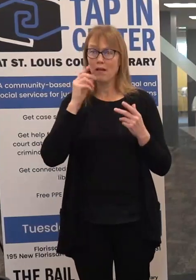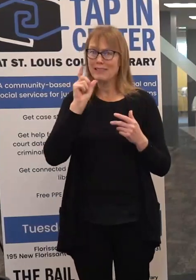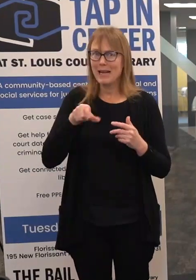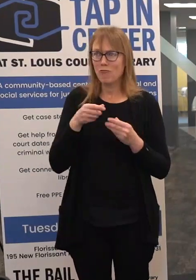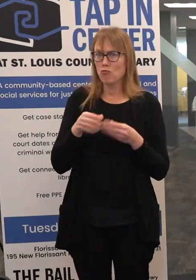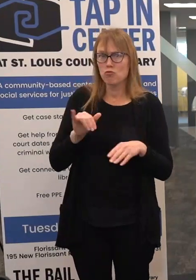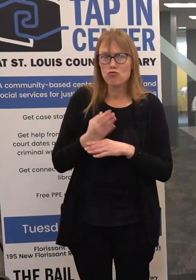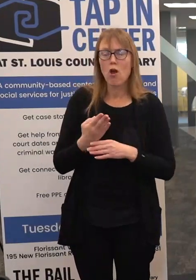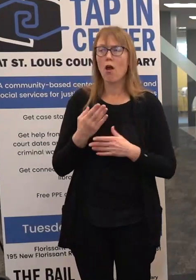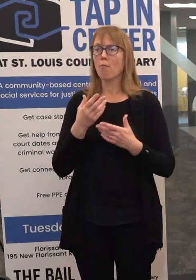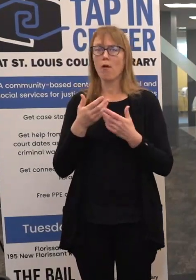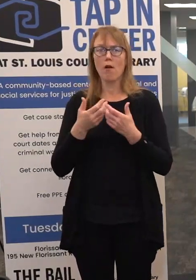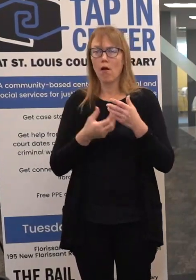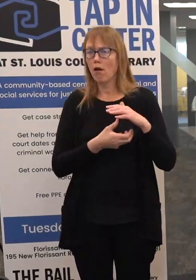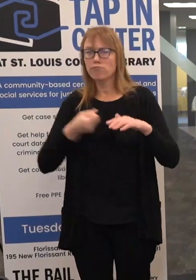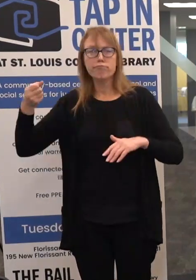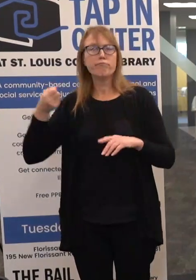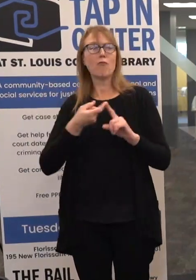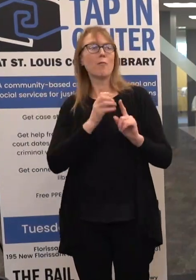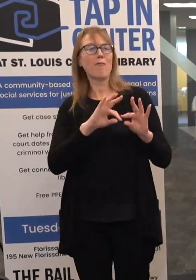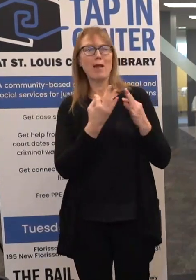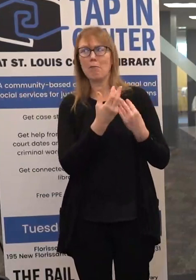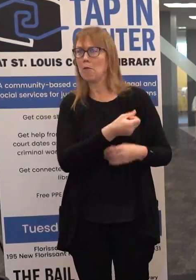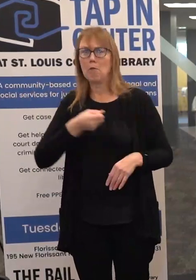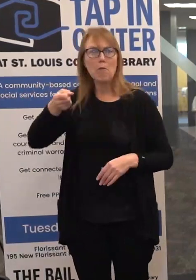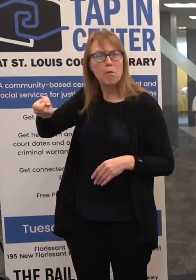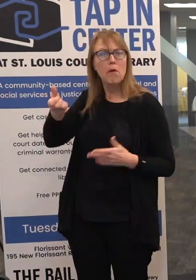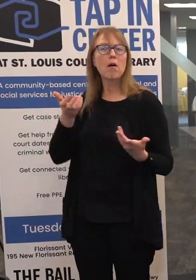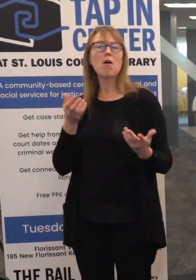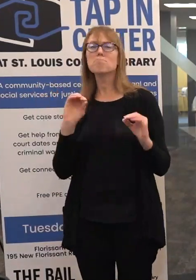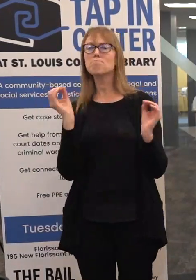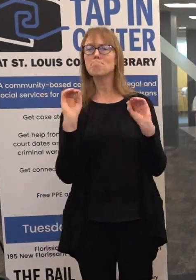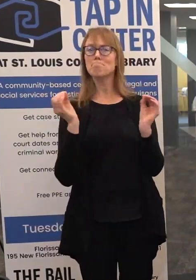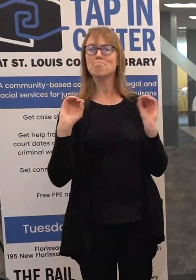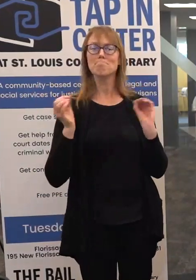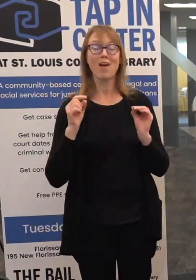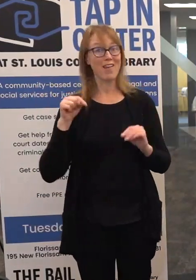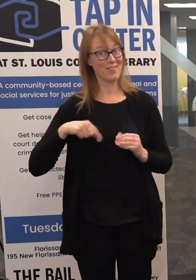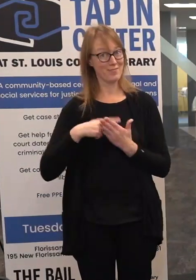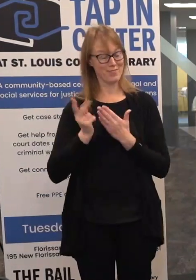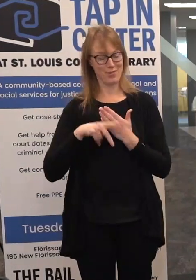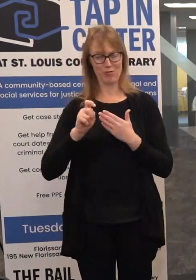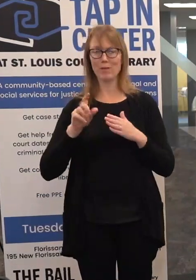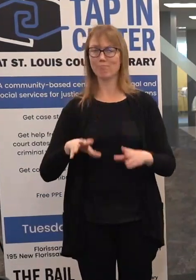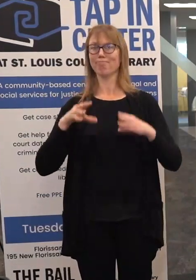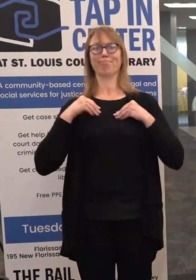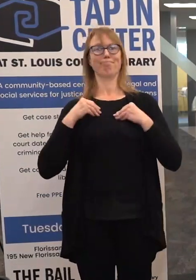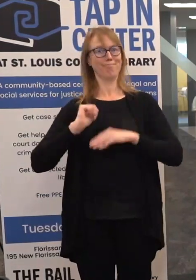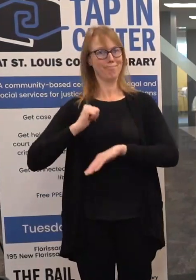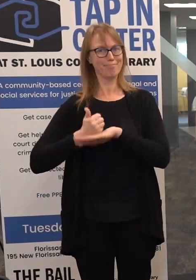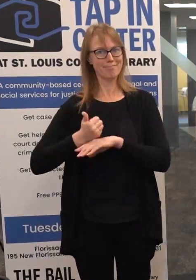So when I say that this initiative should be adopted in every jurisdiction where there is an opportunity for pretrial